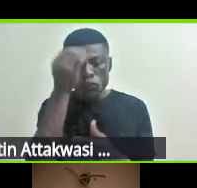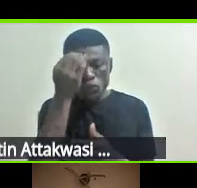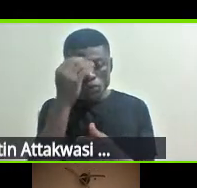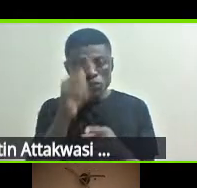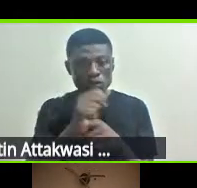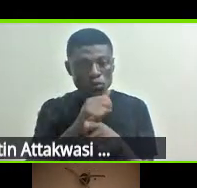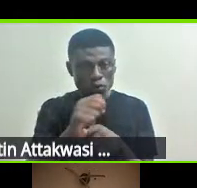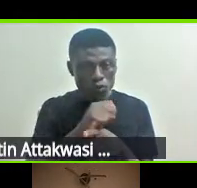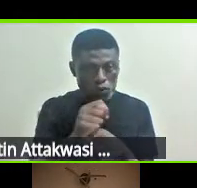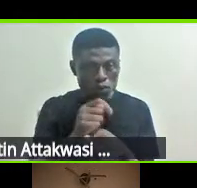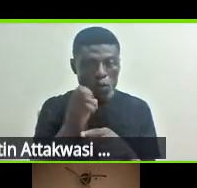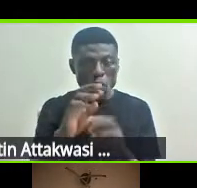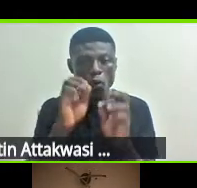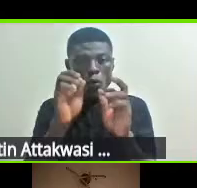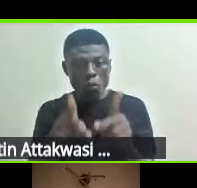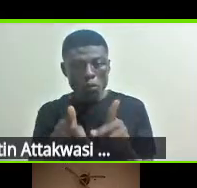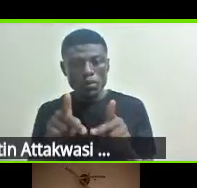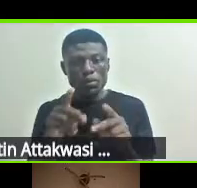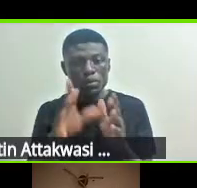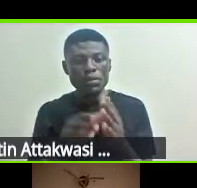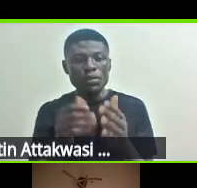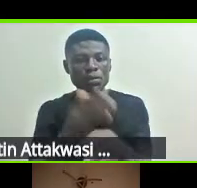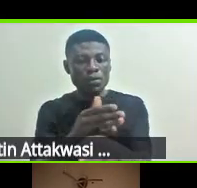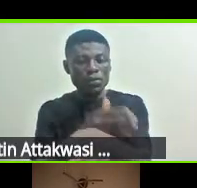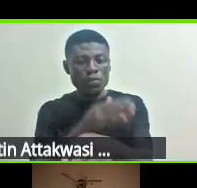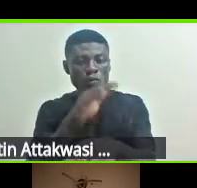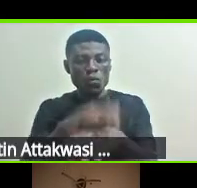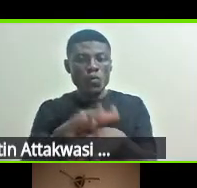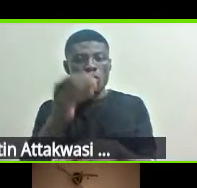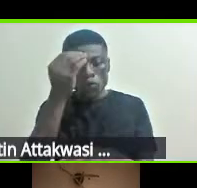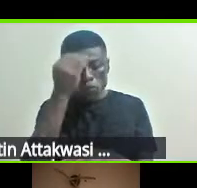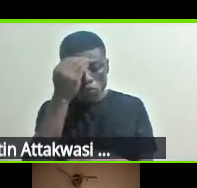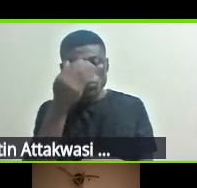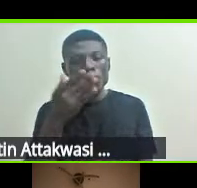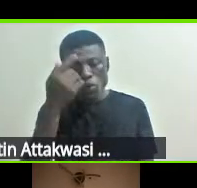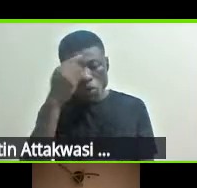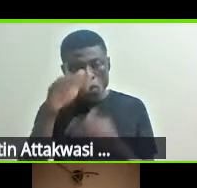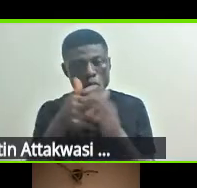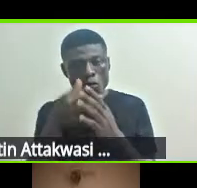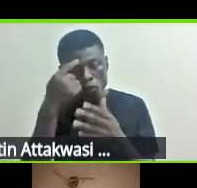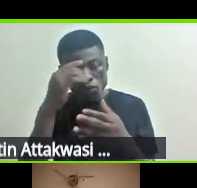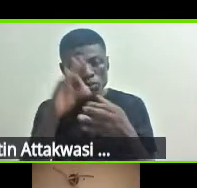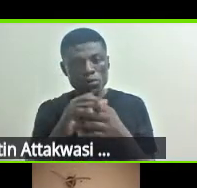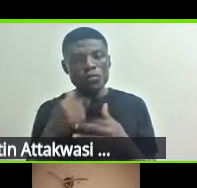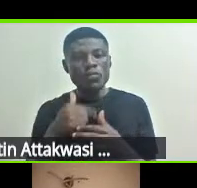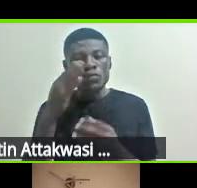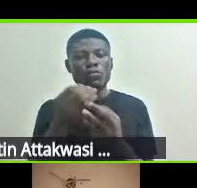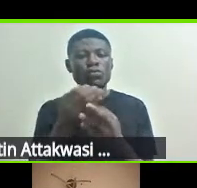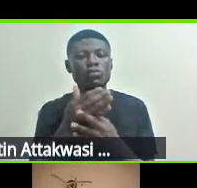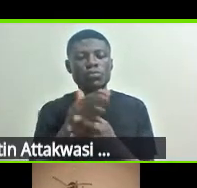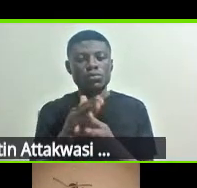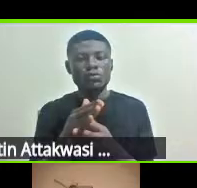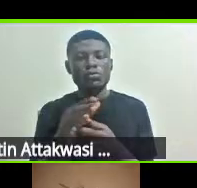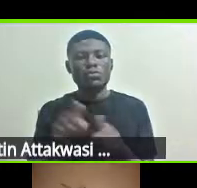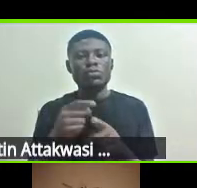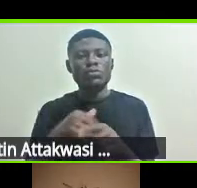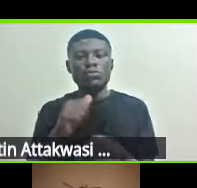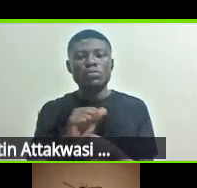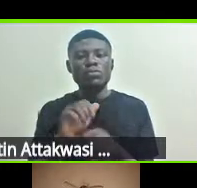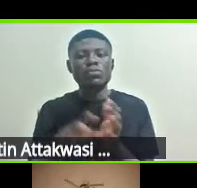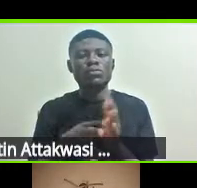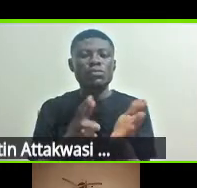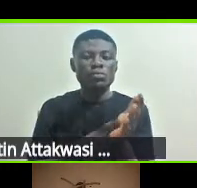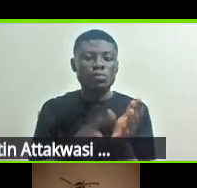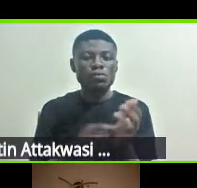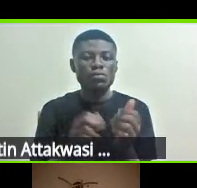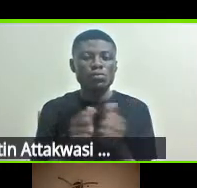an opportunity to improve on your knowledge. And thank you all for joining. We will share the slides as well as the recording with you in